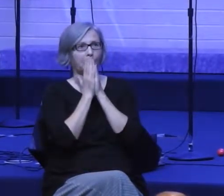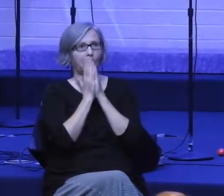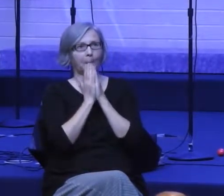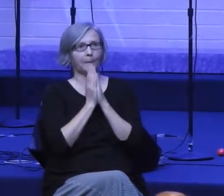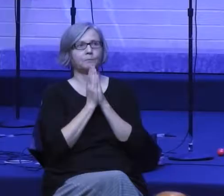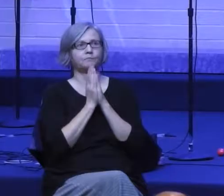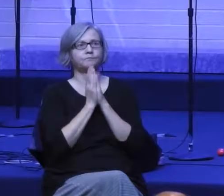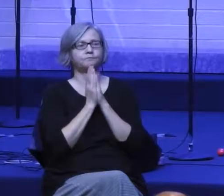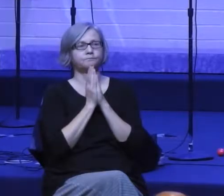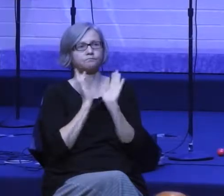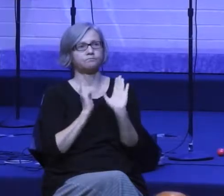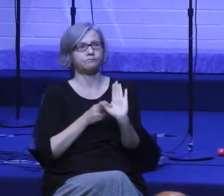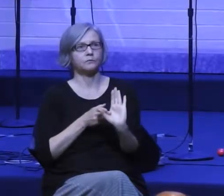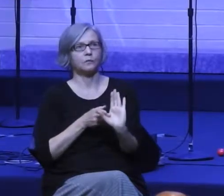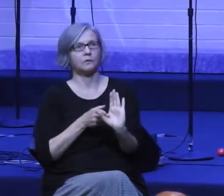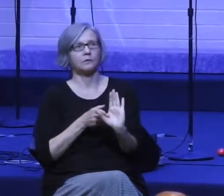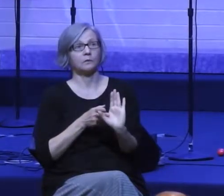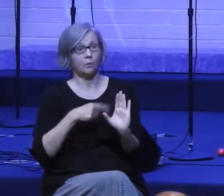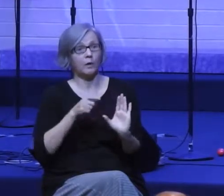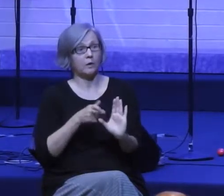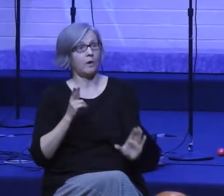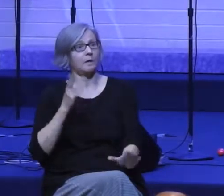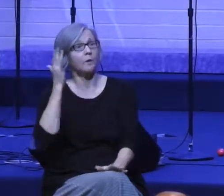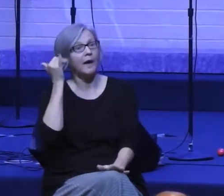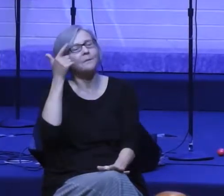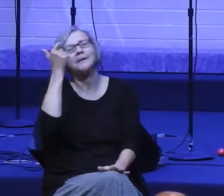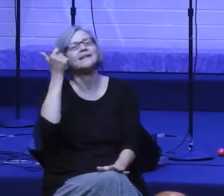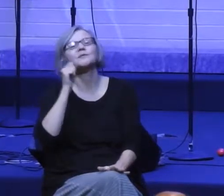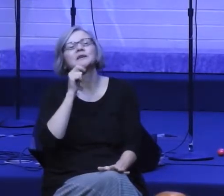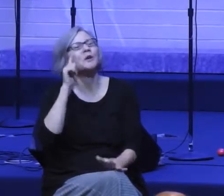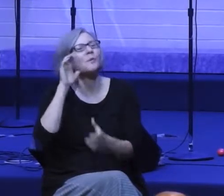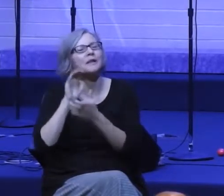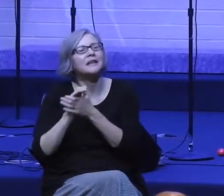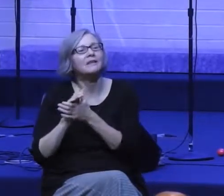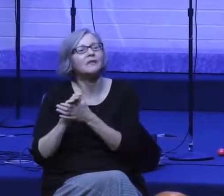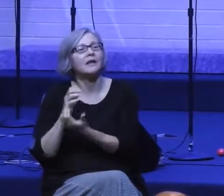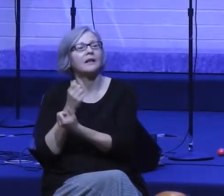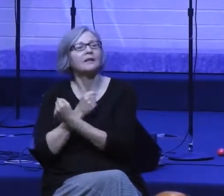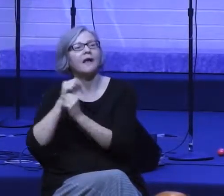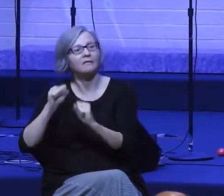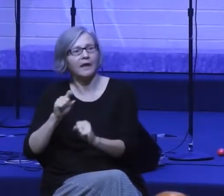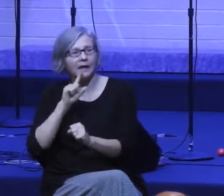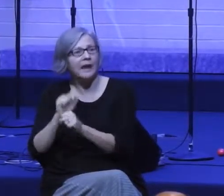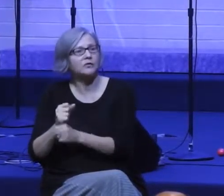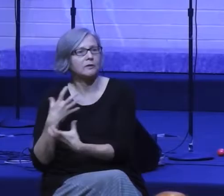lives, love can heal.